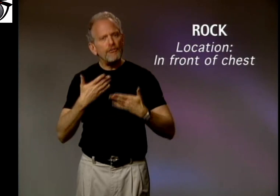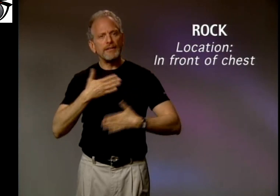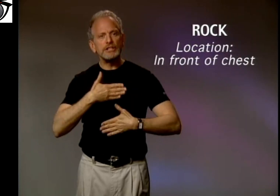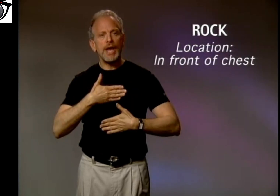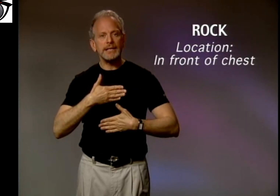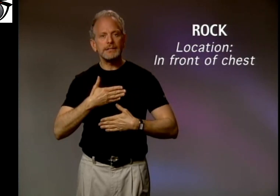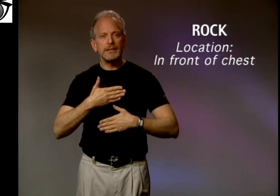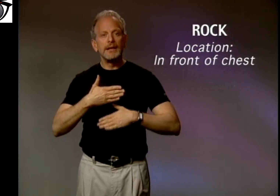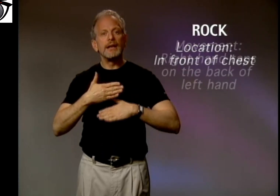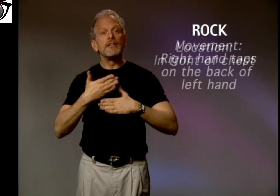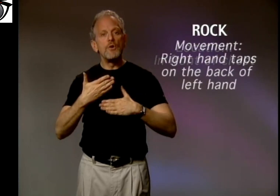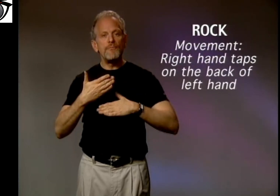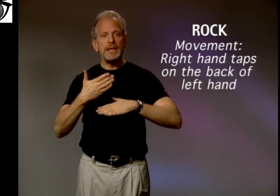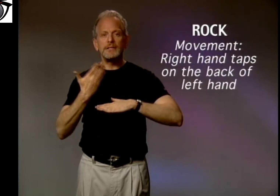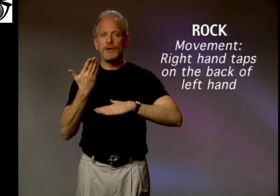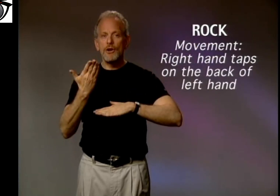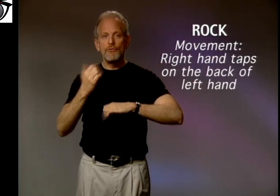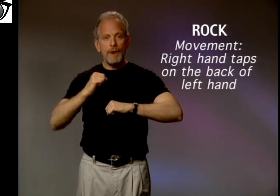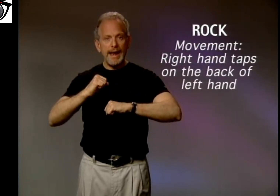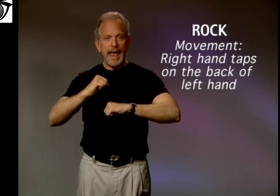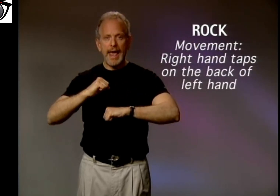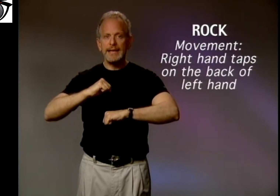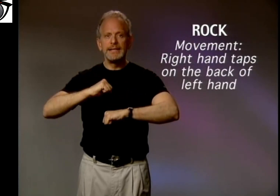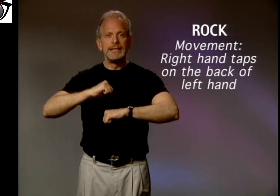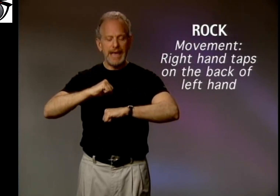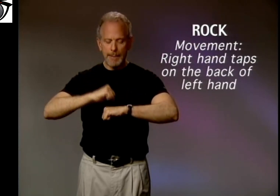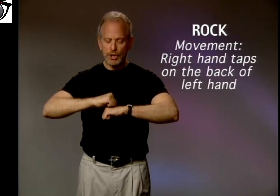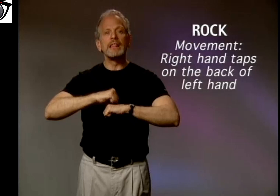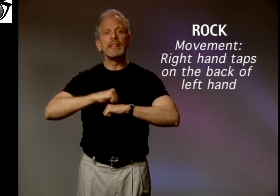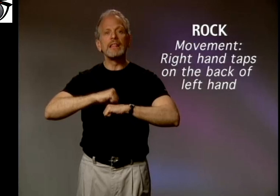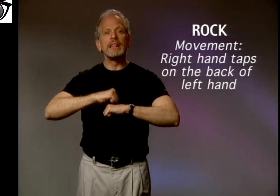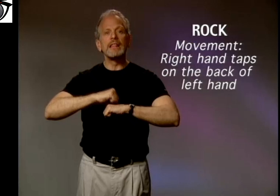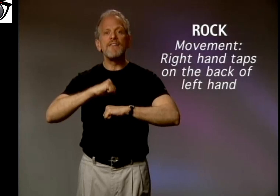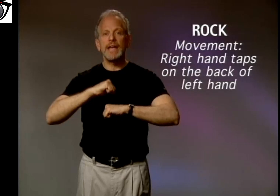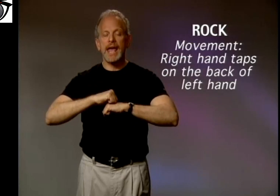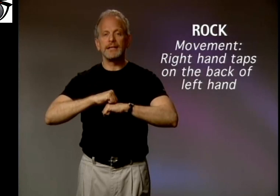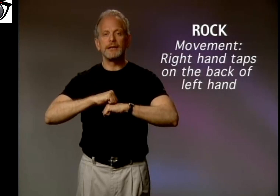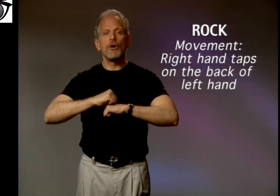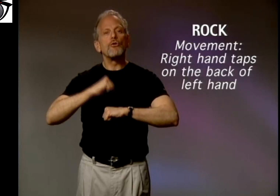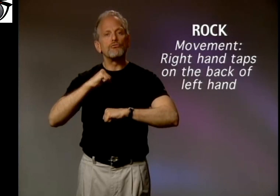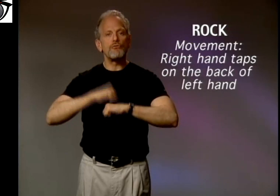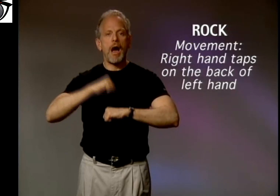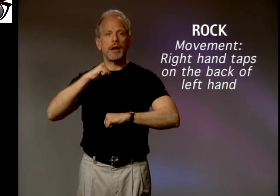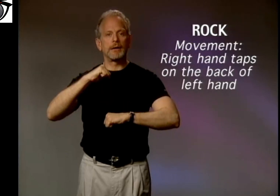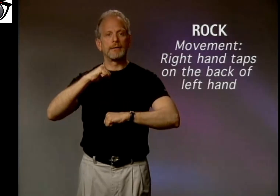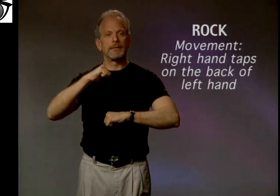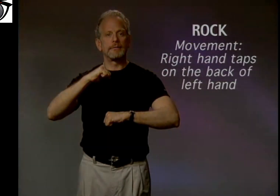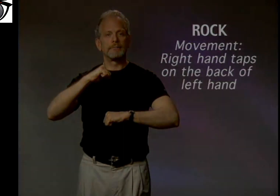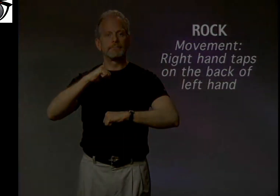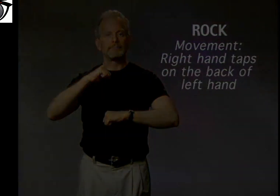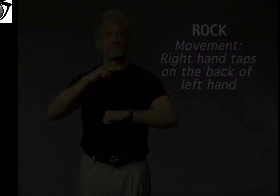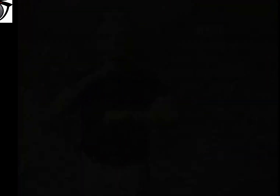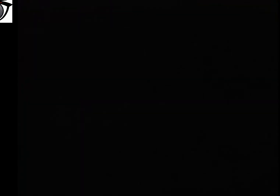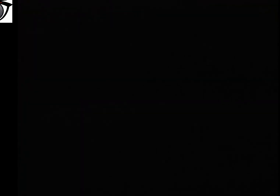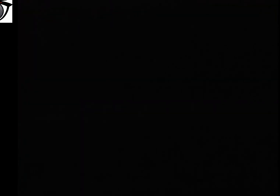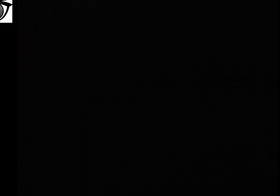space in front of the chest. The movement, right hand taps on the back of the left hand. Rock.